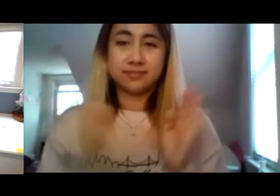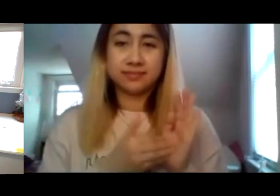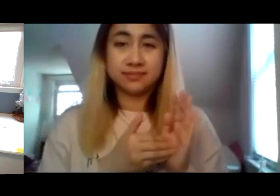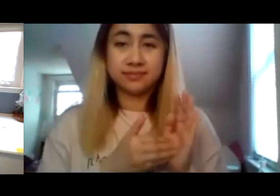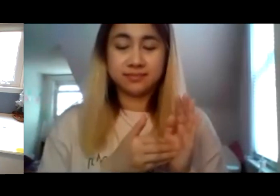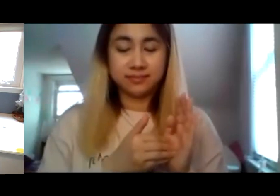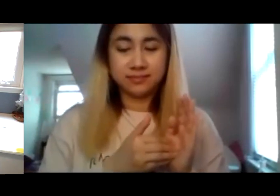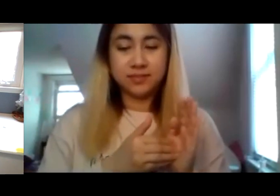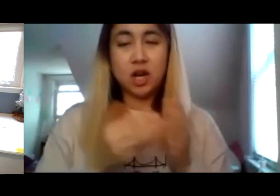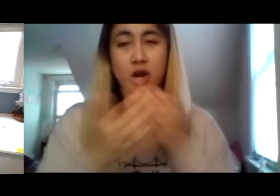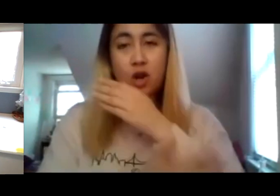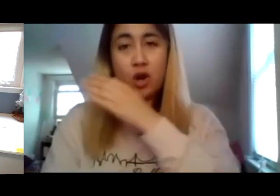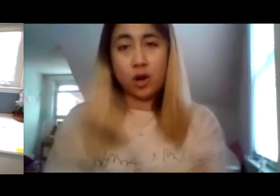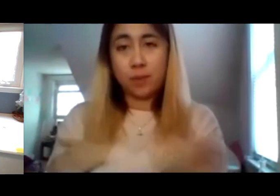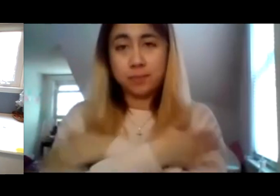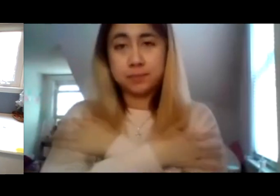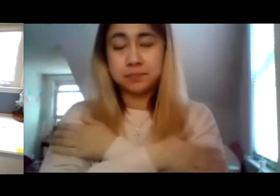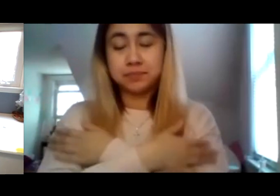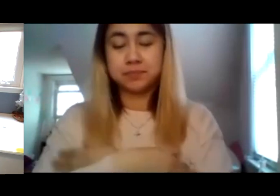Walking those arms